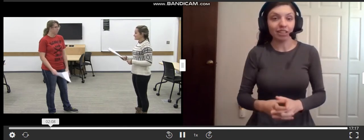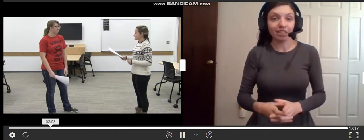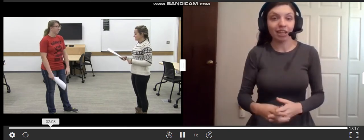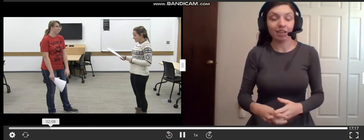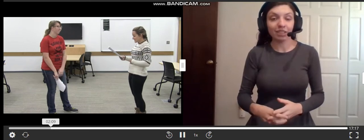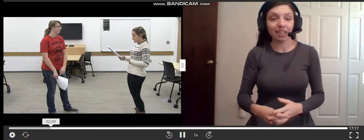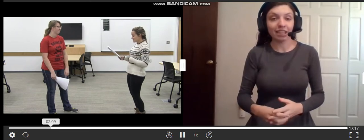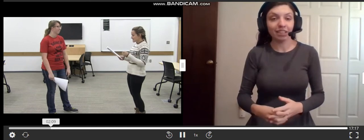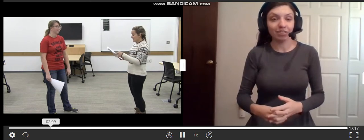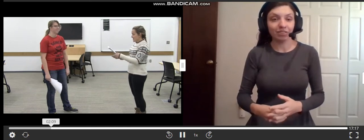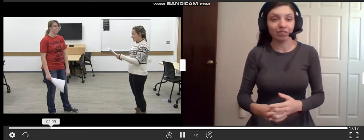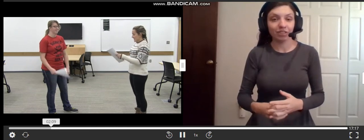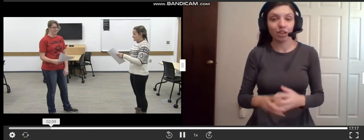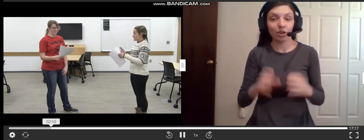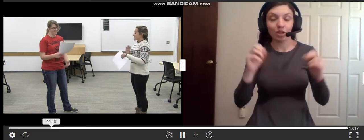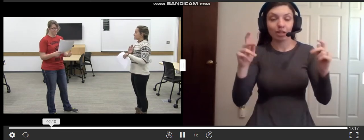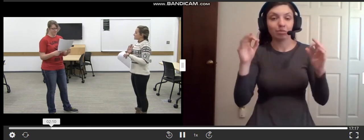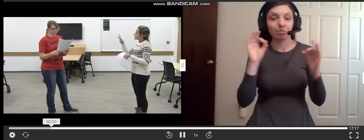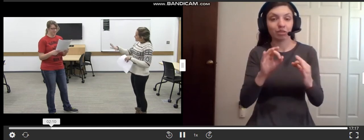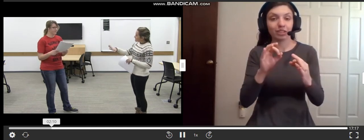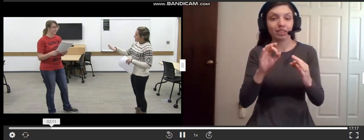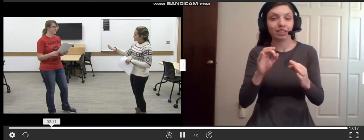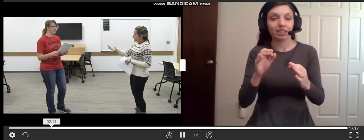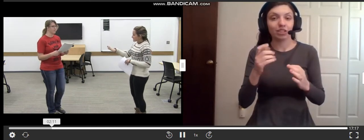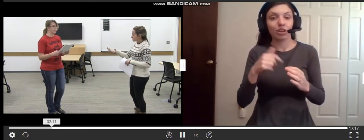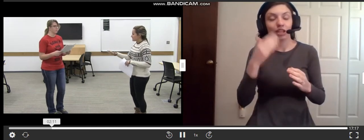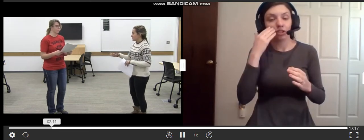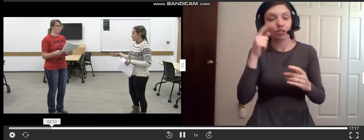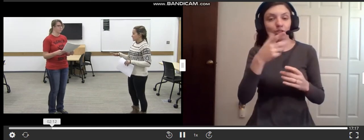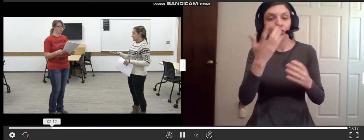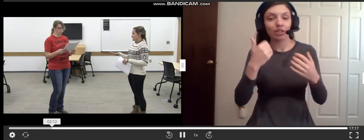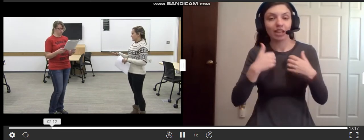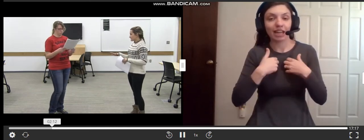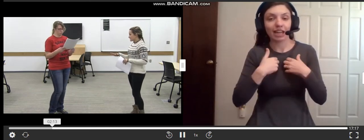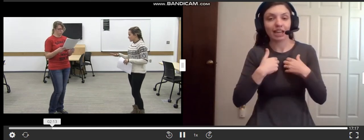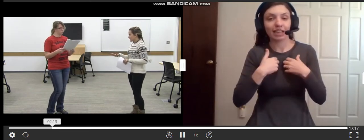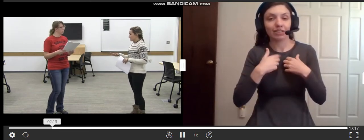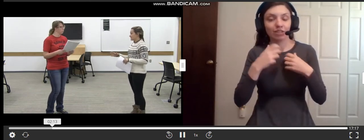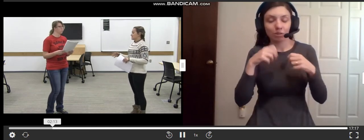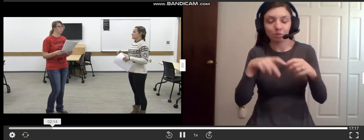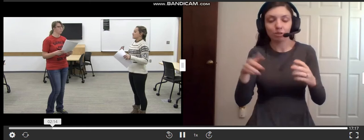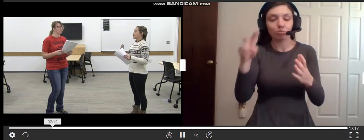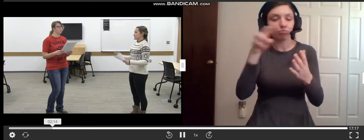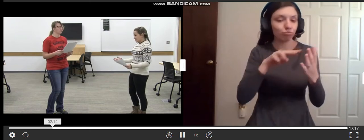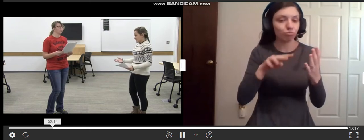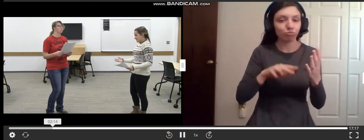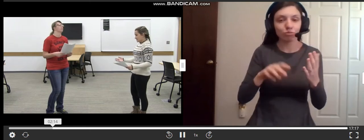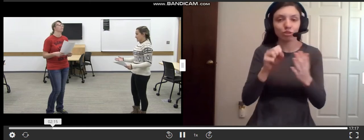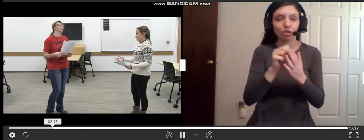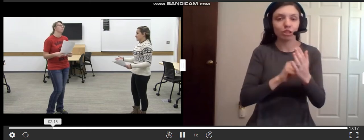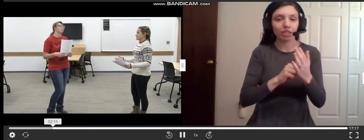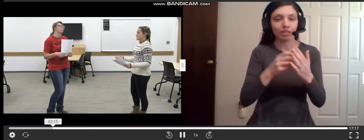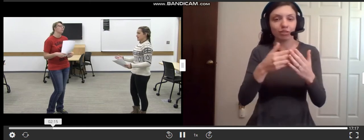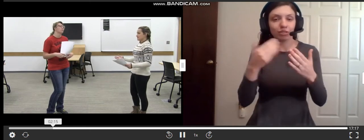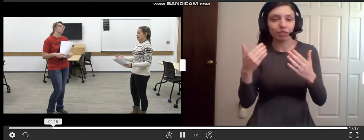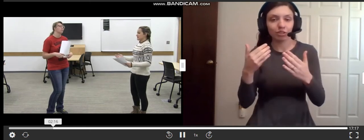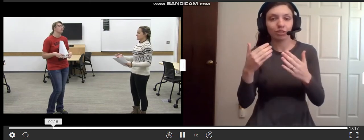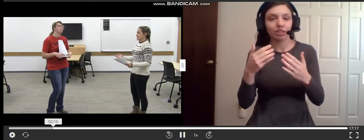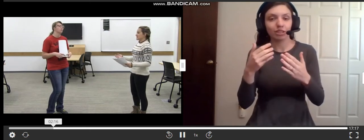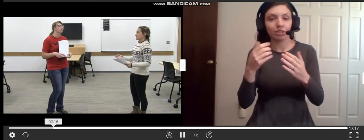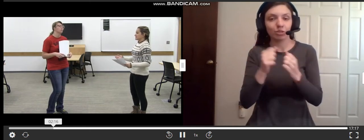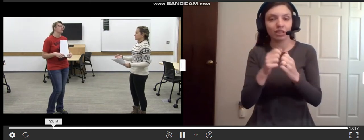Okay, yeah, I'm excited. Okay, so I know you've had a chance to look over our script already, but with Shakespeare,